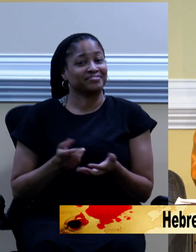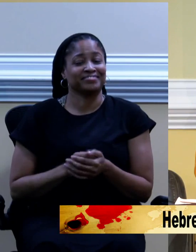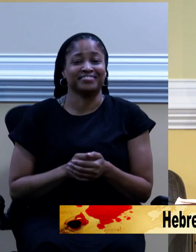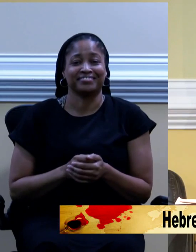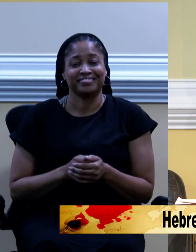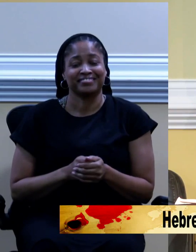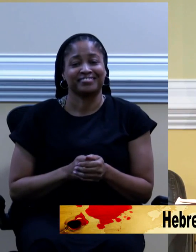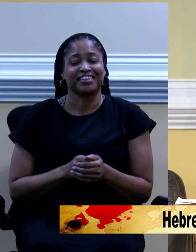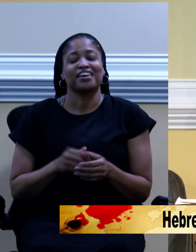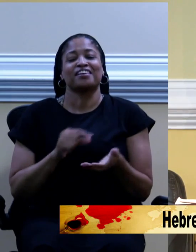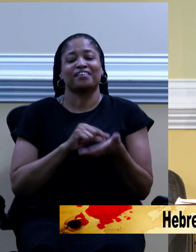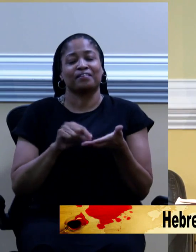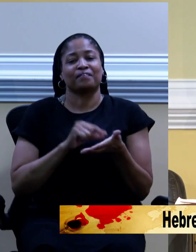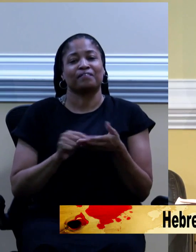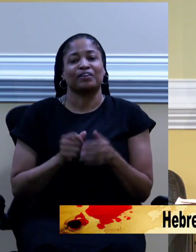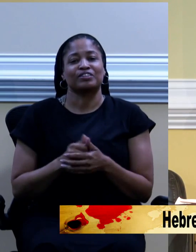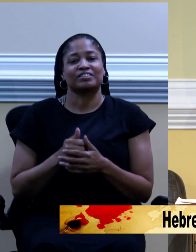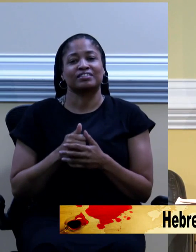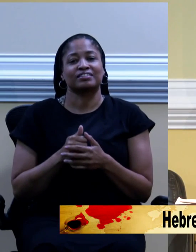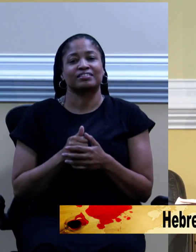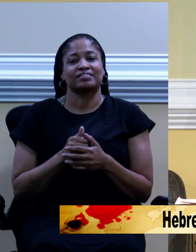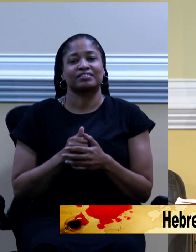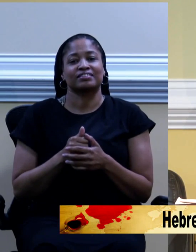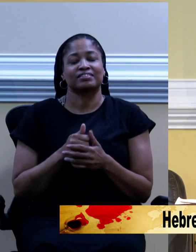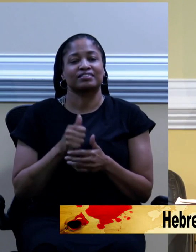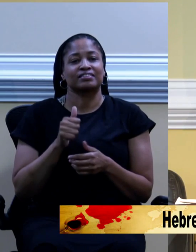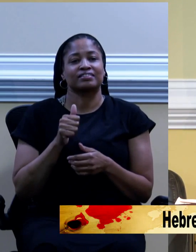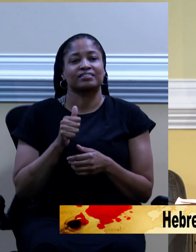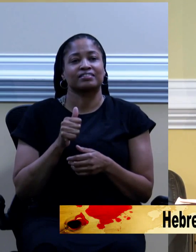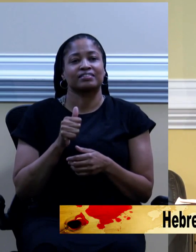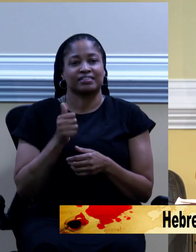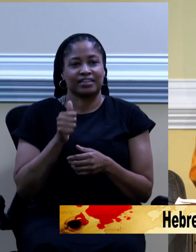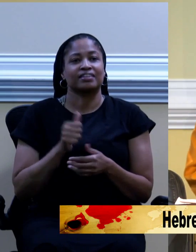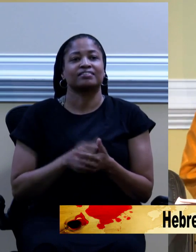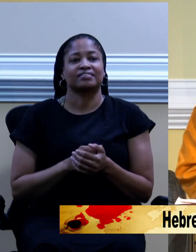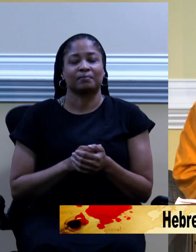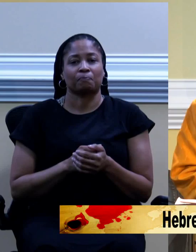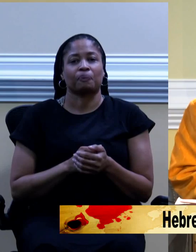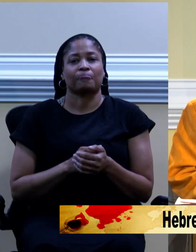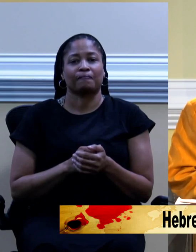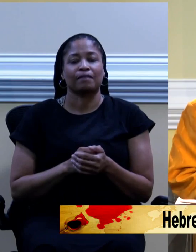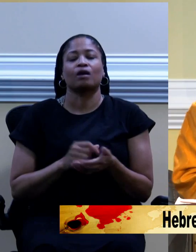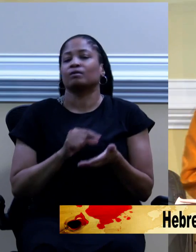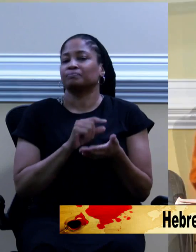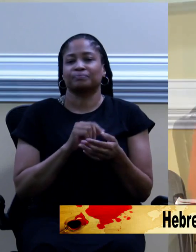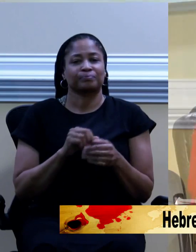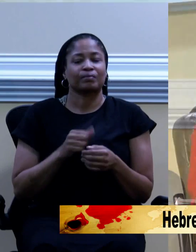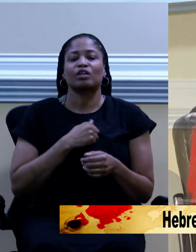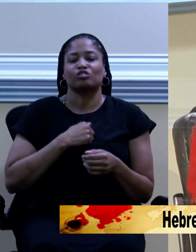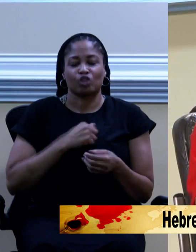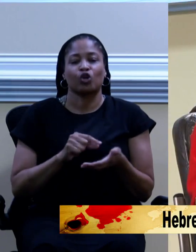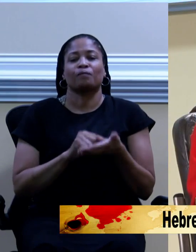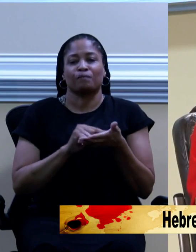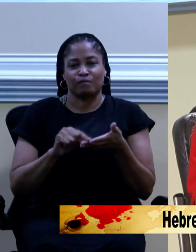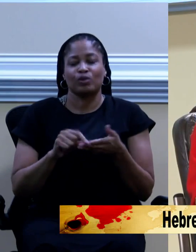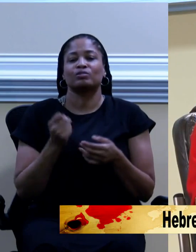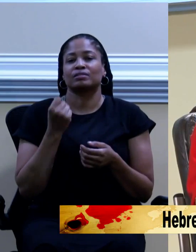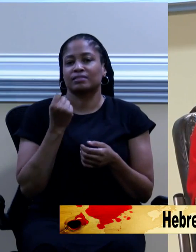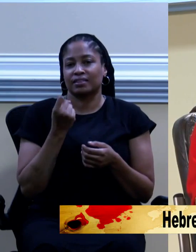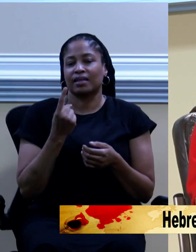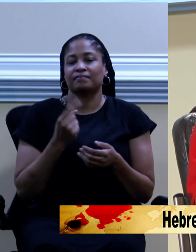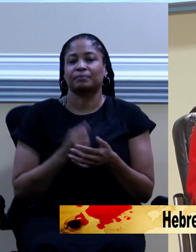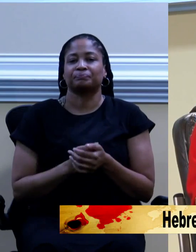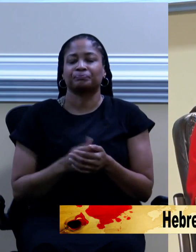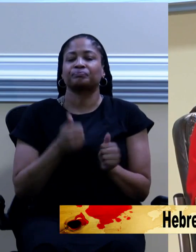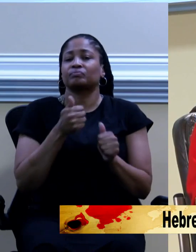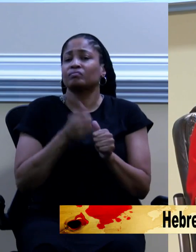10, with the offering of the body of Jesus Christ once and for all. Verse 11, go ahead and read. And every priest standing